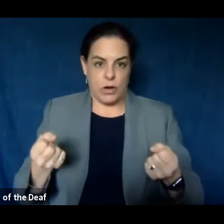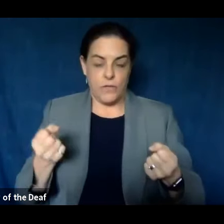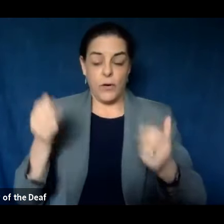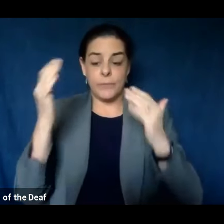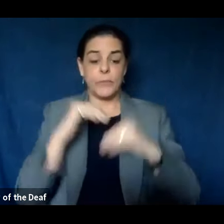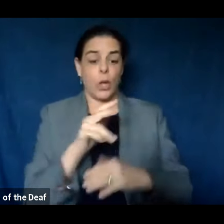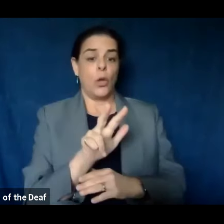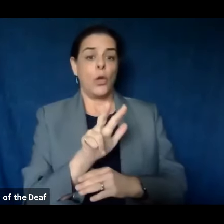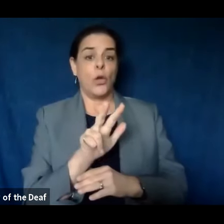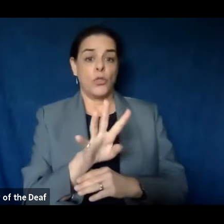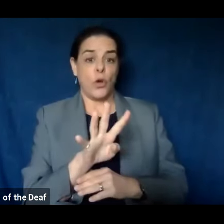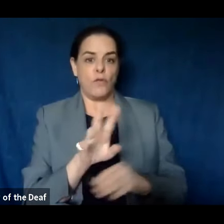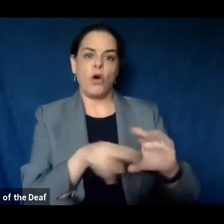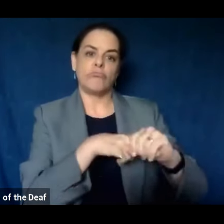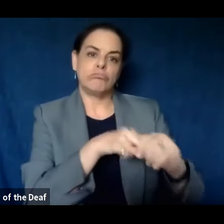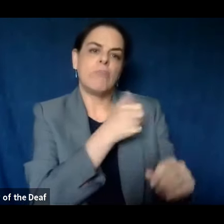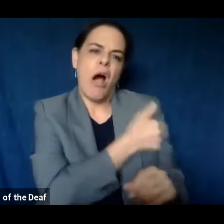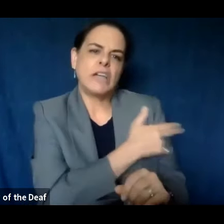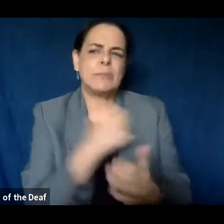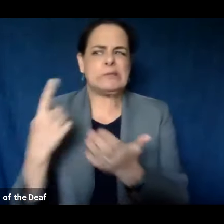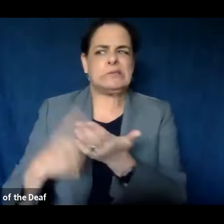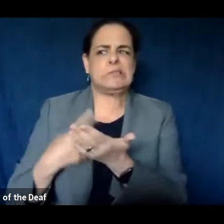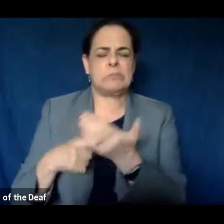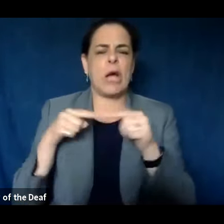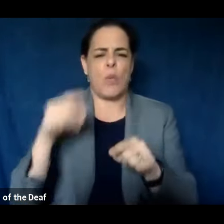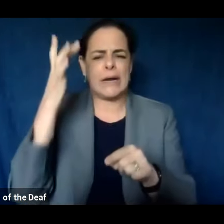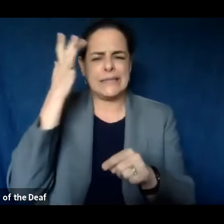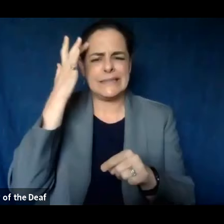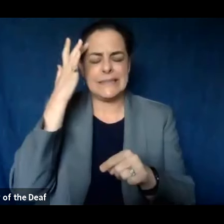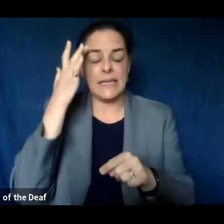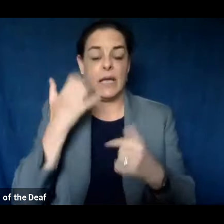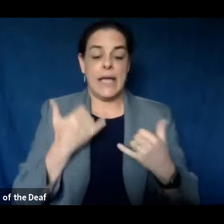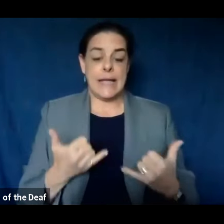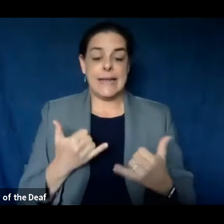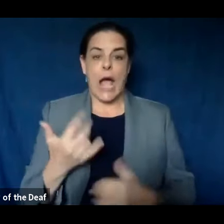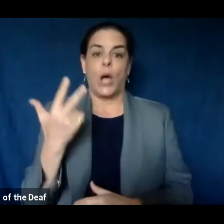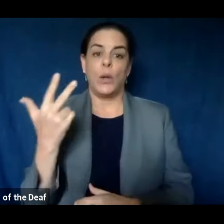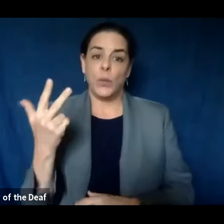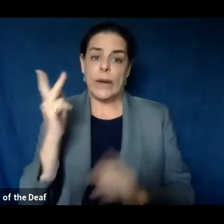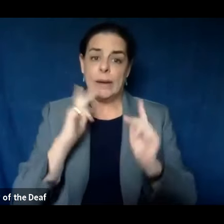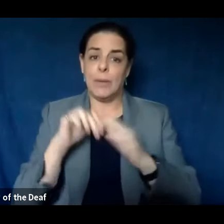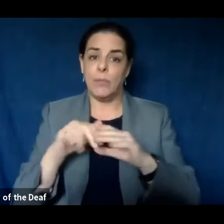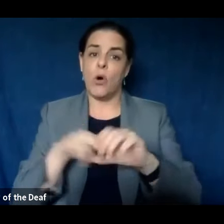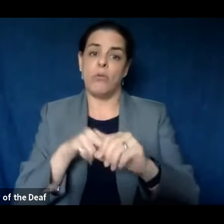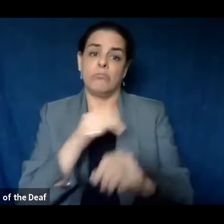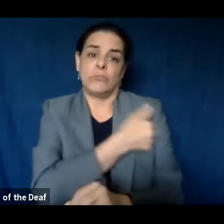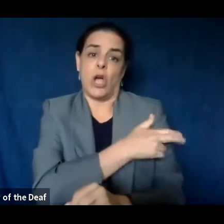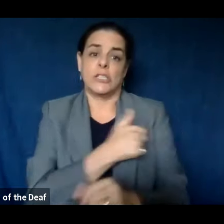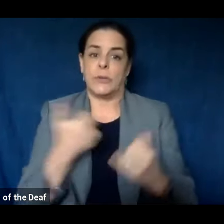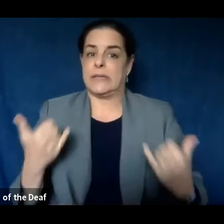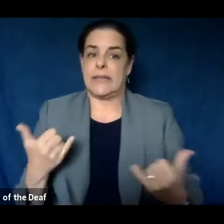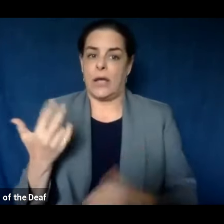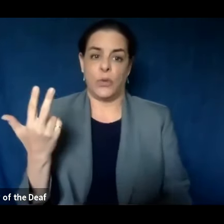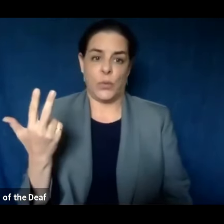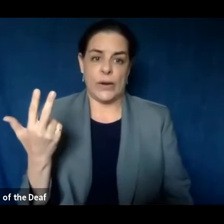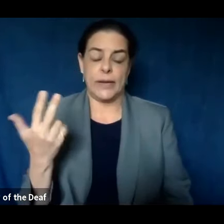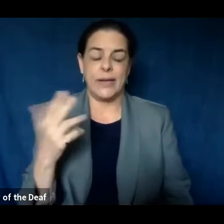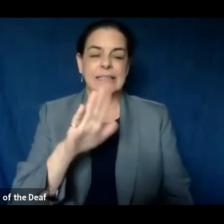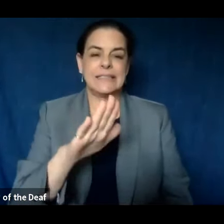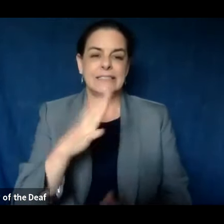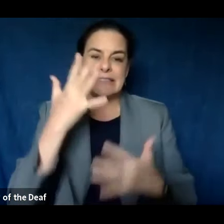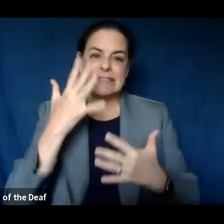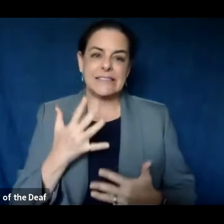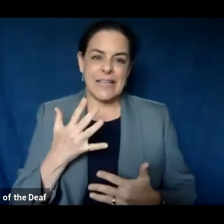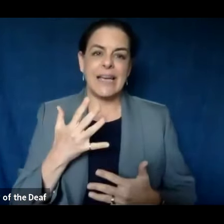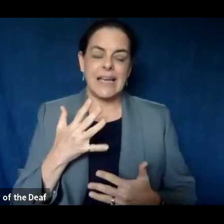been hospitalized at some point in their illness. Currently, there are only 3 people in the hospital at this time. And we are sad to say we've had